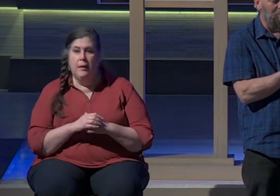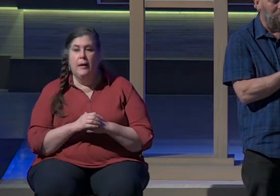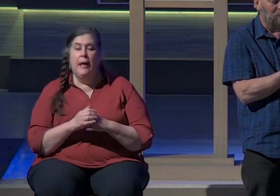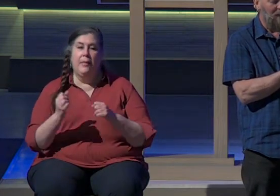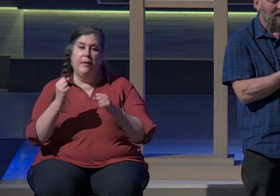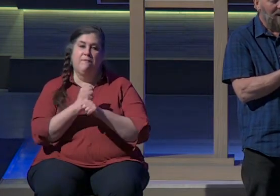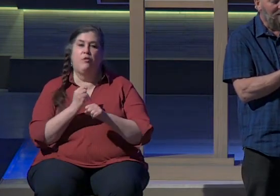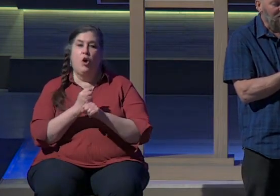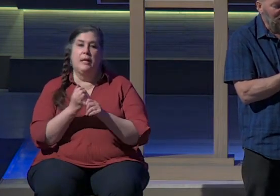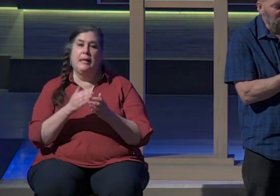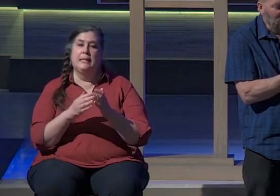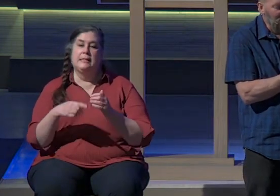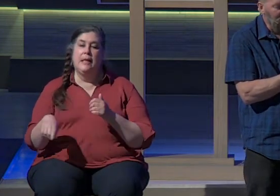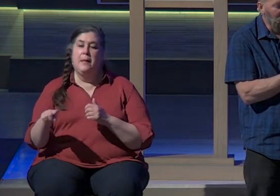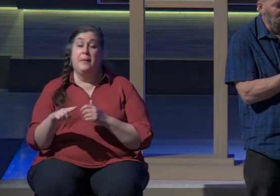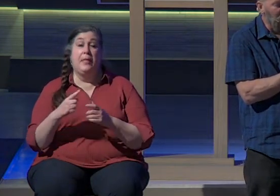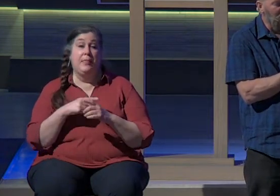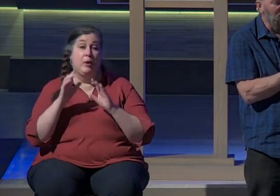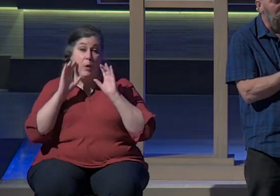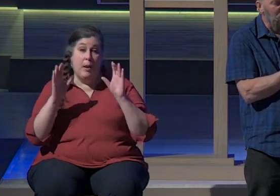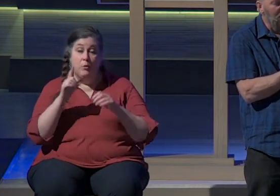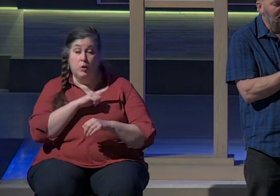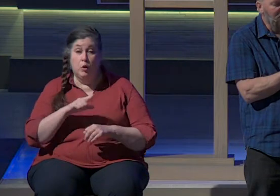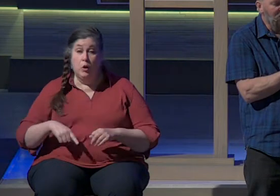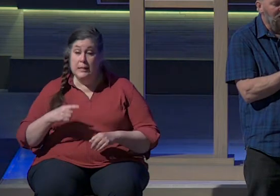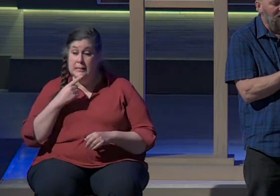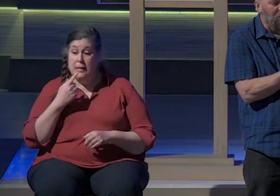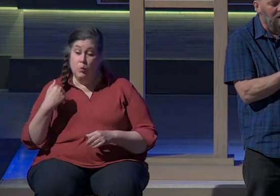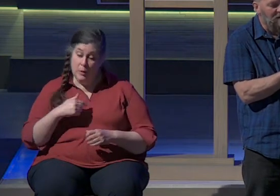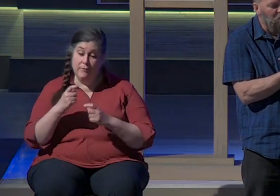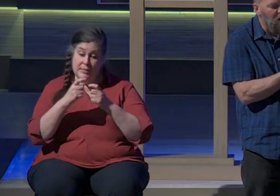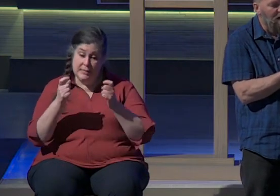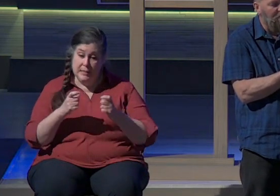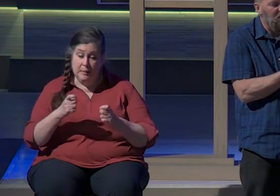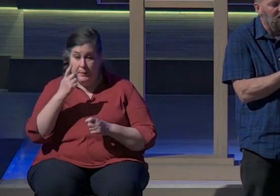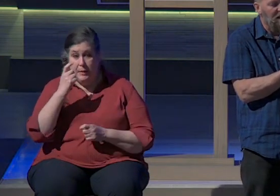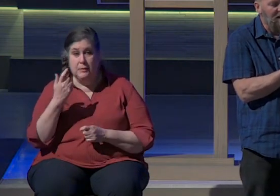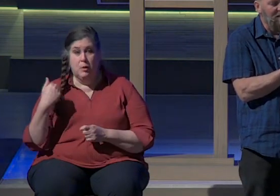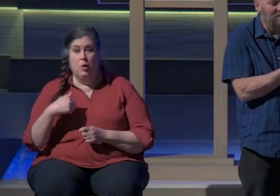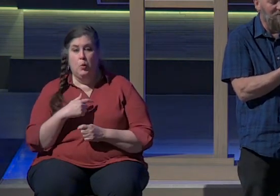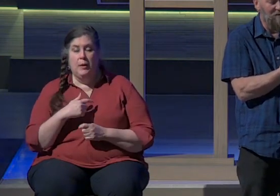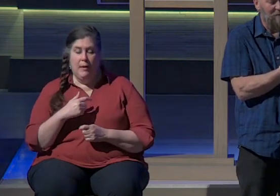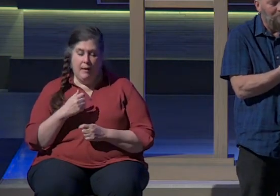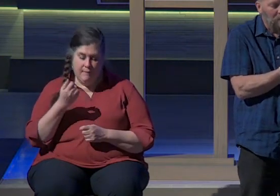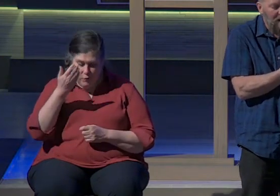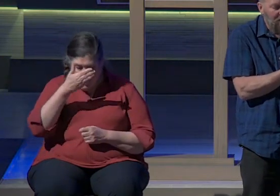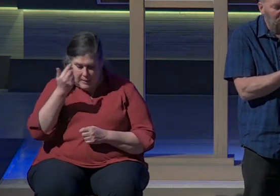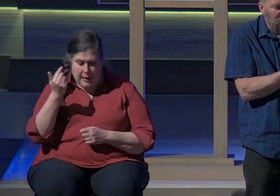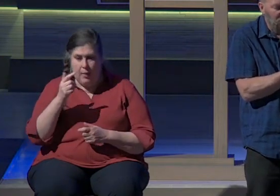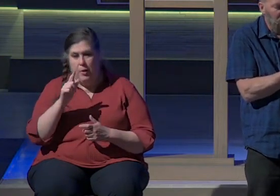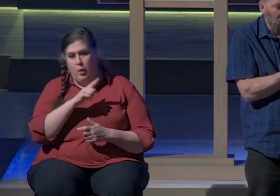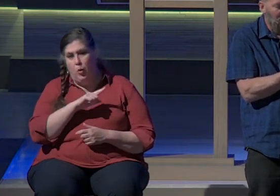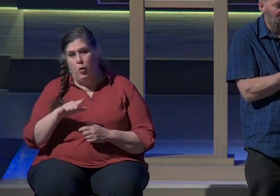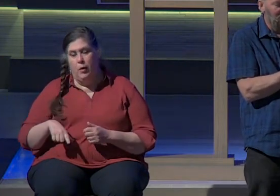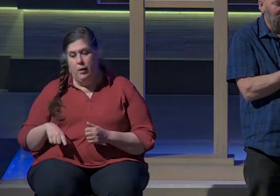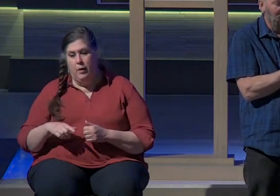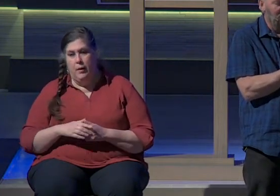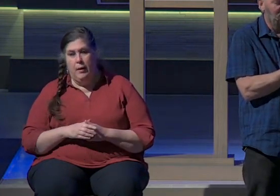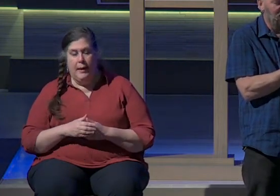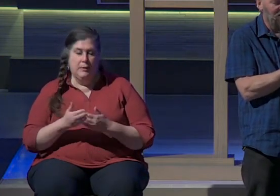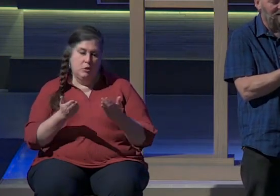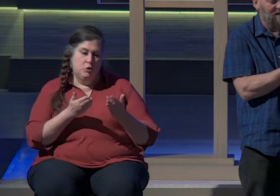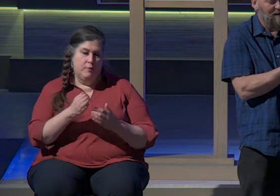them. Then they cried out to the Lord and said, we have sinned because we have forsaken the Lord and have served the Baals